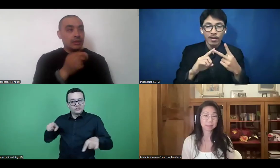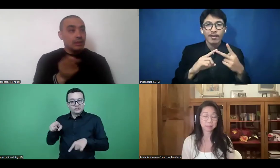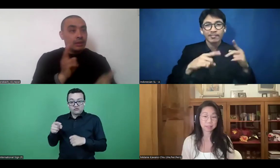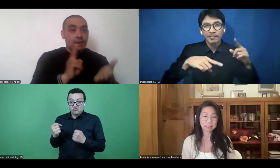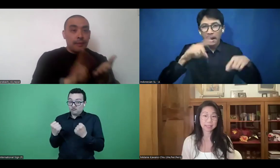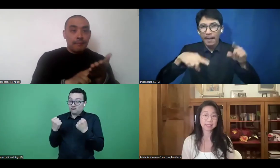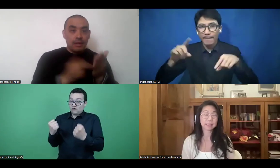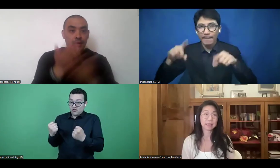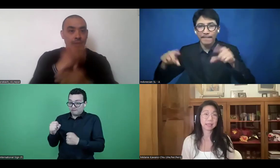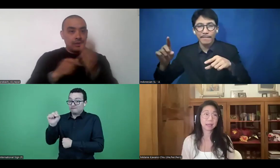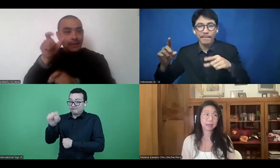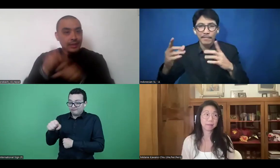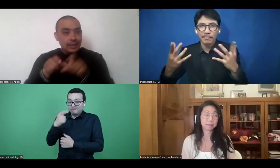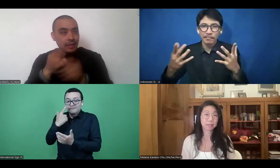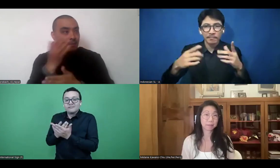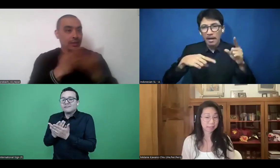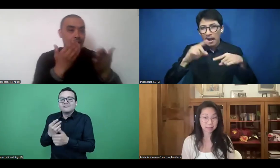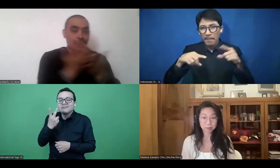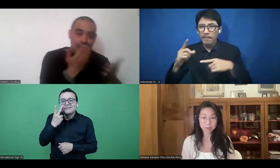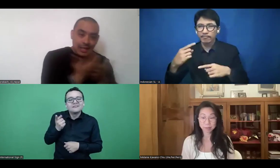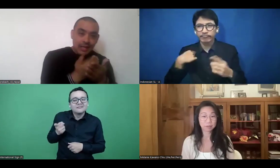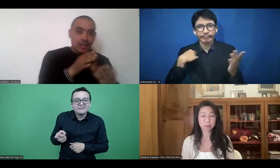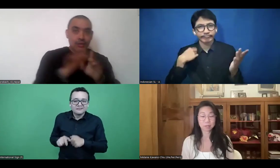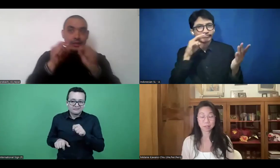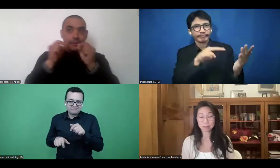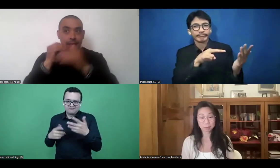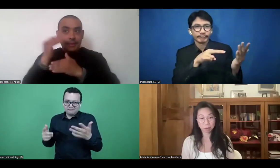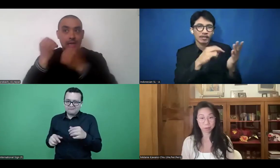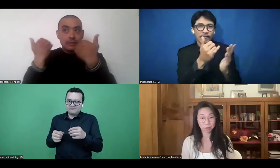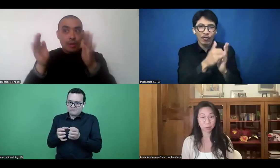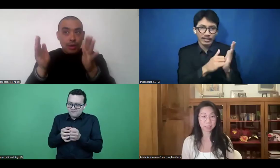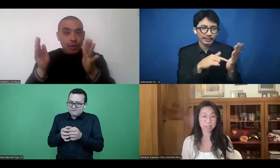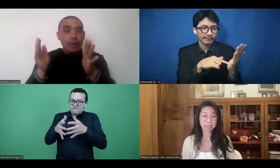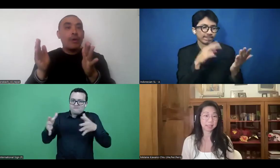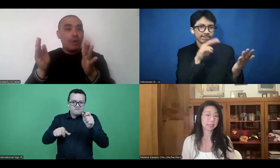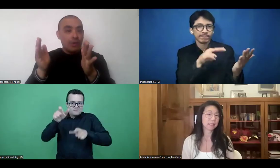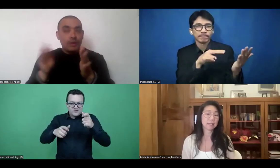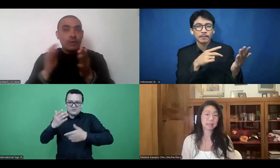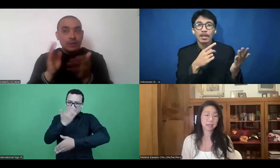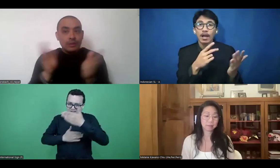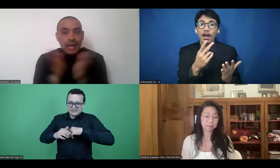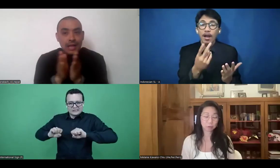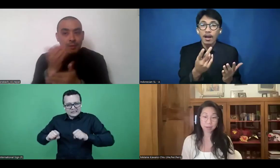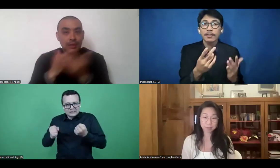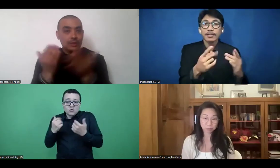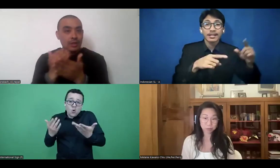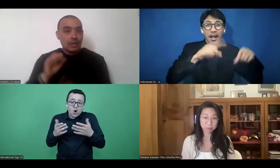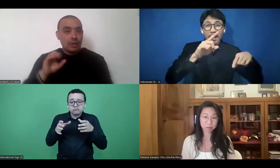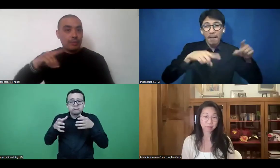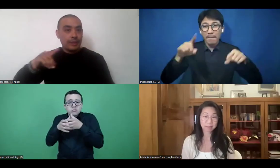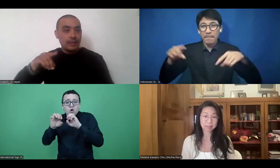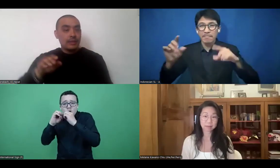with disabilities, capacity was built with smaller OPDs,